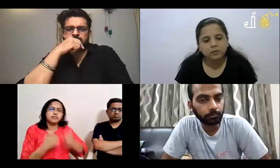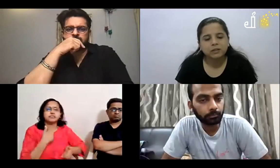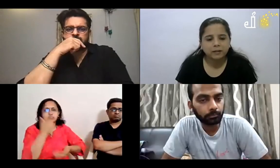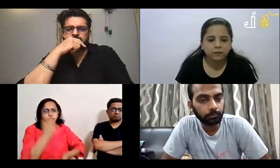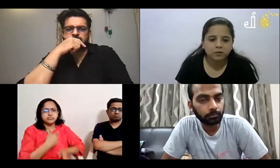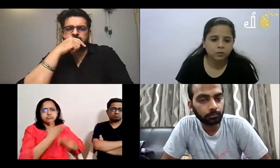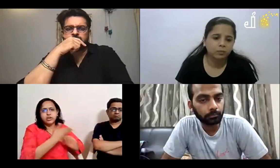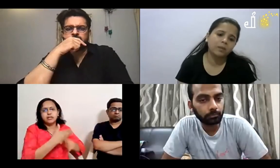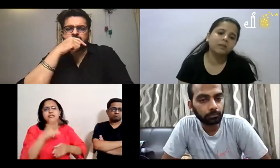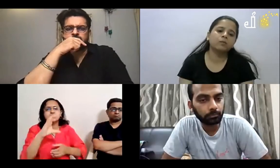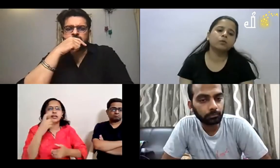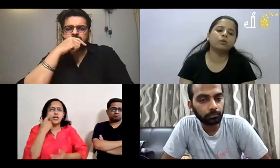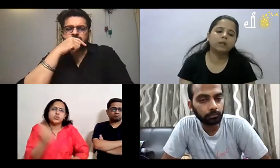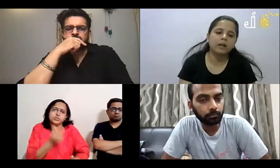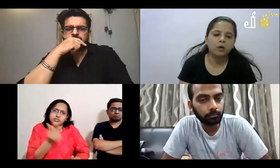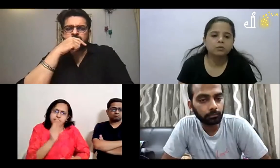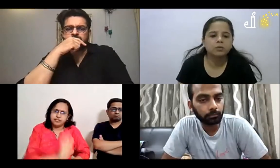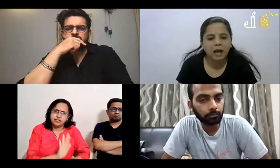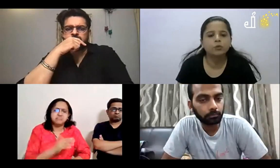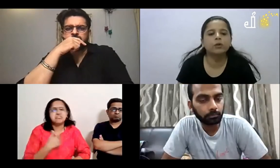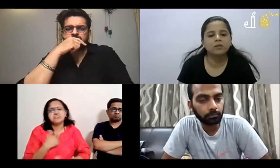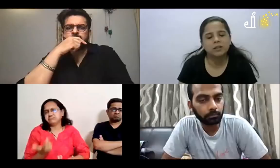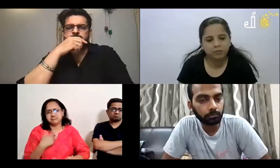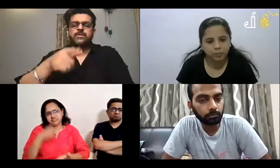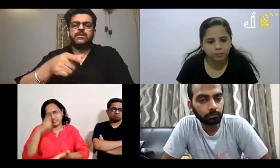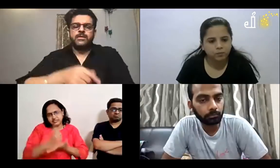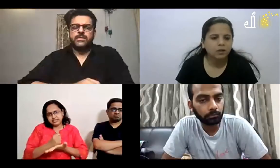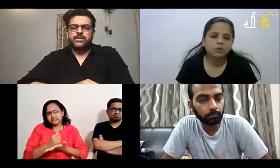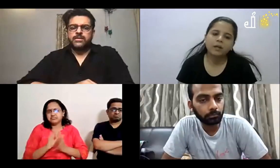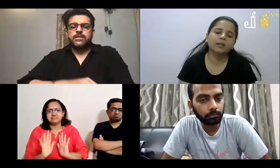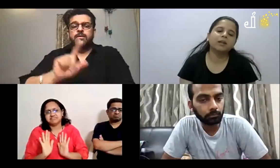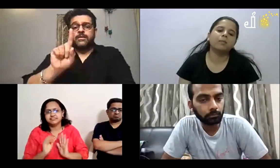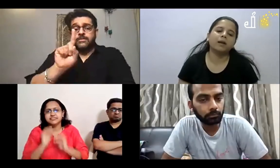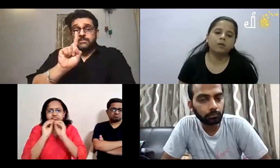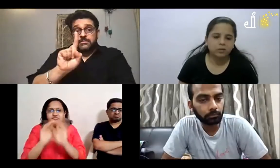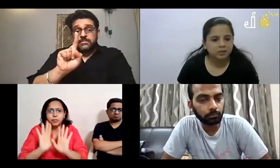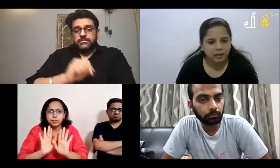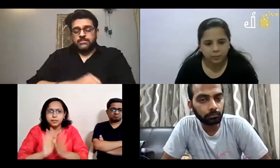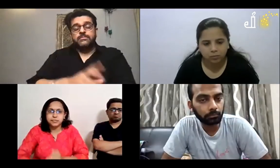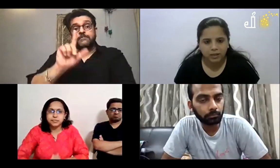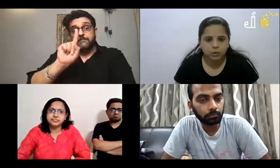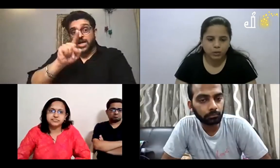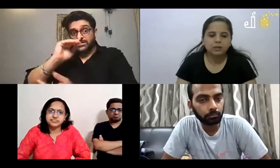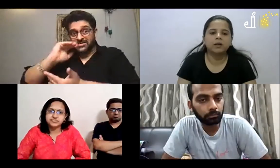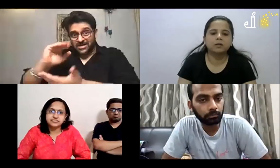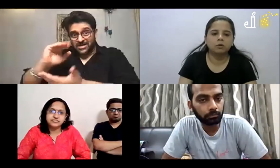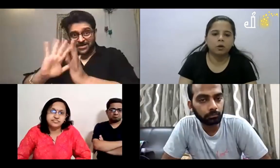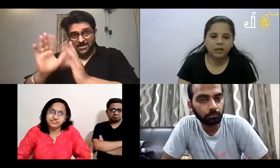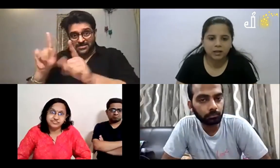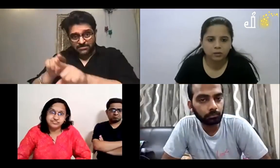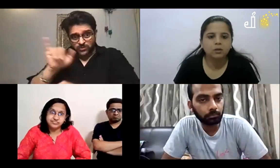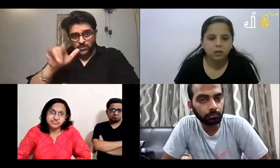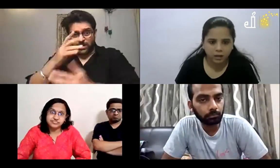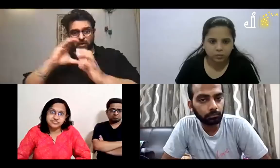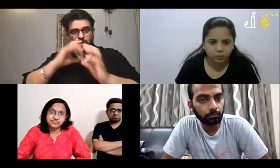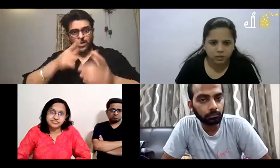meaning of the deaf. So maybe they would know that how they have to deal with the deaf people. So I think yeah, my daughter is helping me as well in